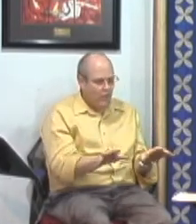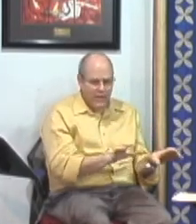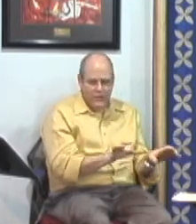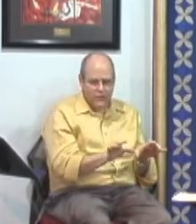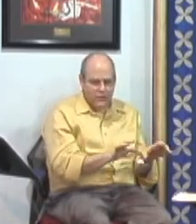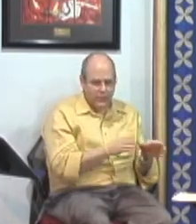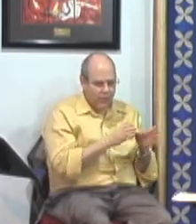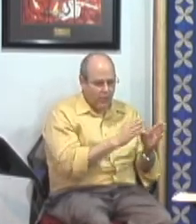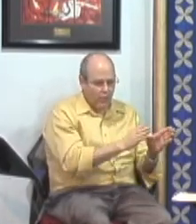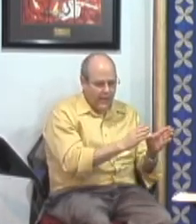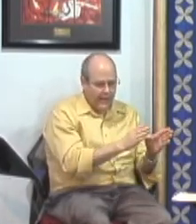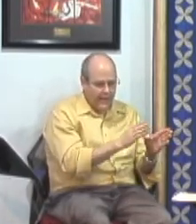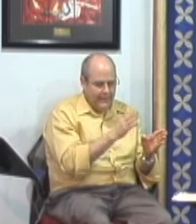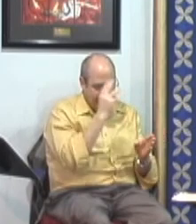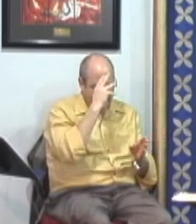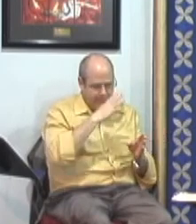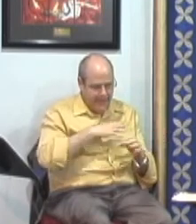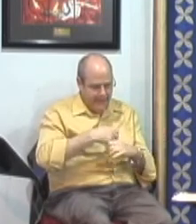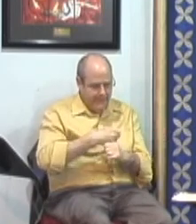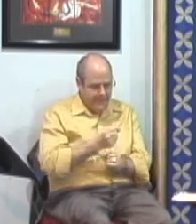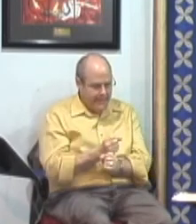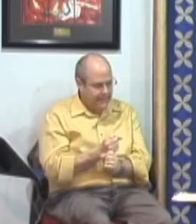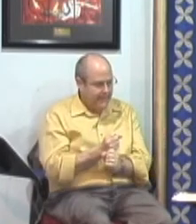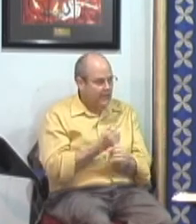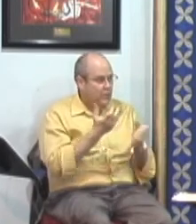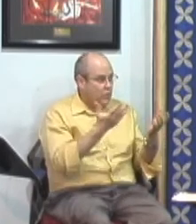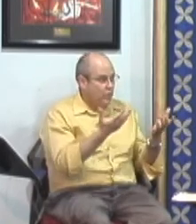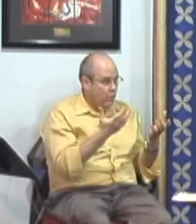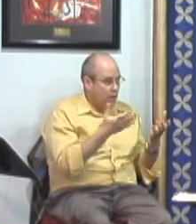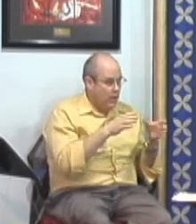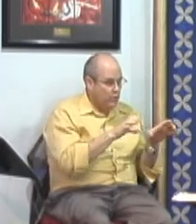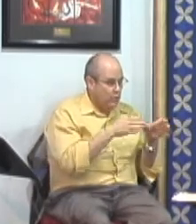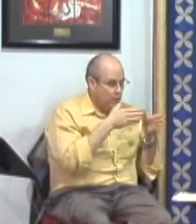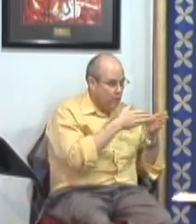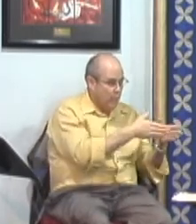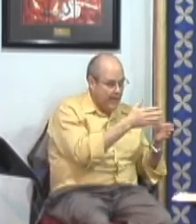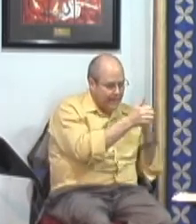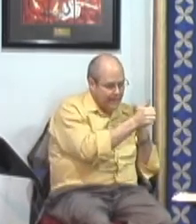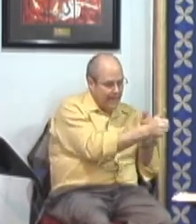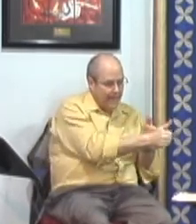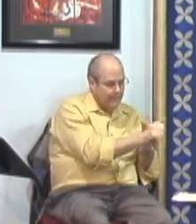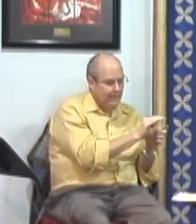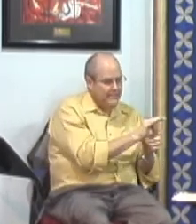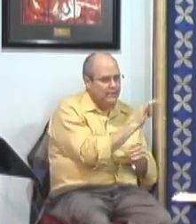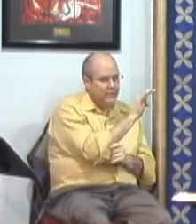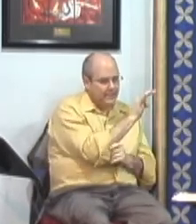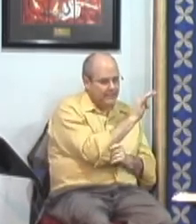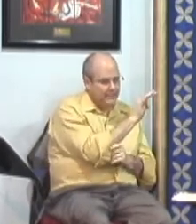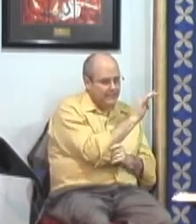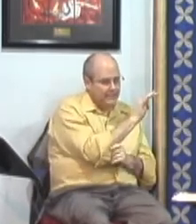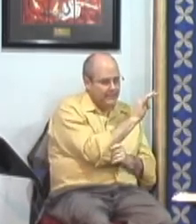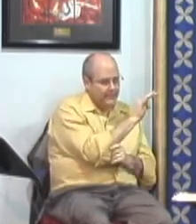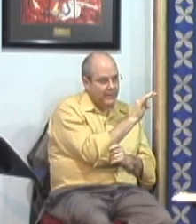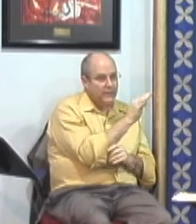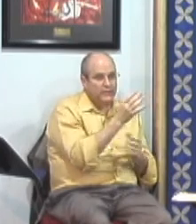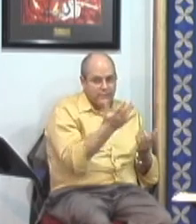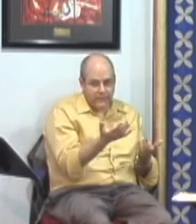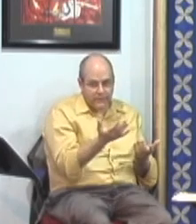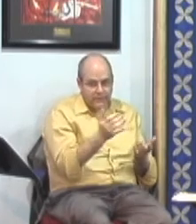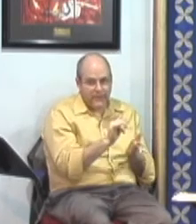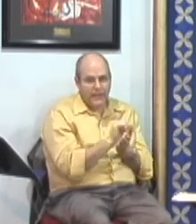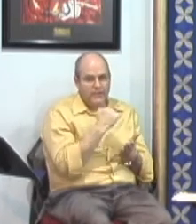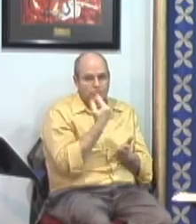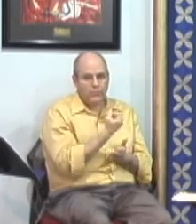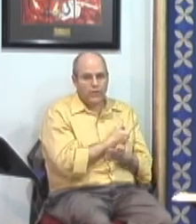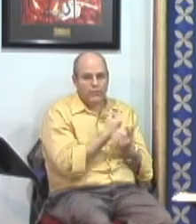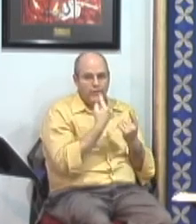way that was devised by men. We want to do it in a way that was guided by the Spirit. So believe it or not, that's what we